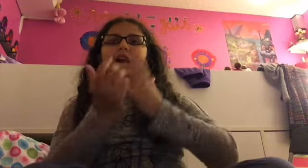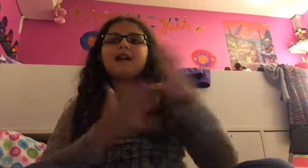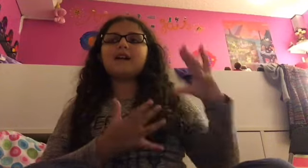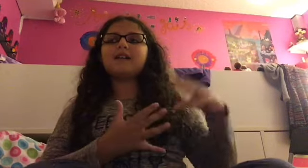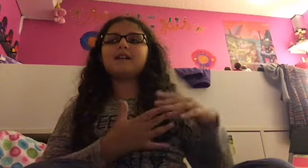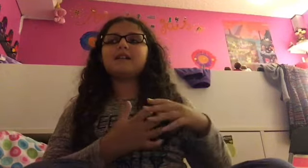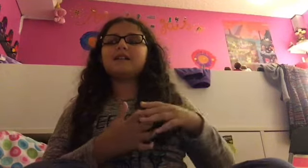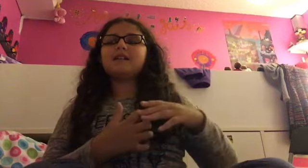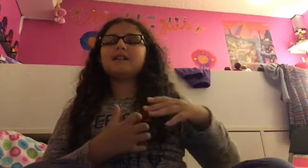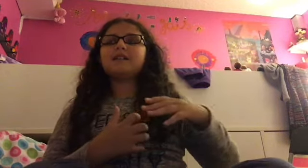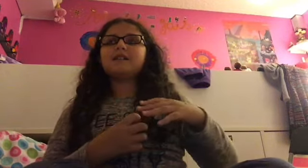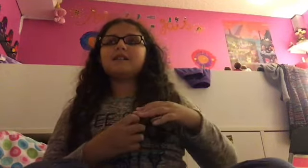I